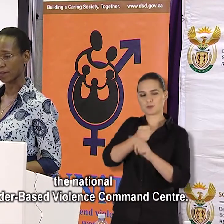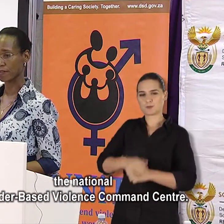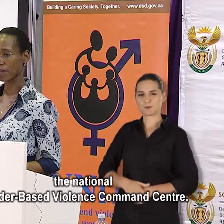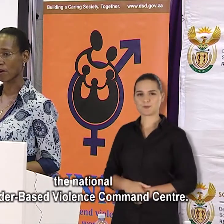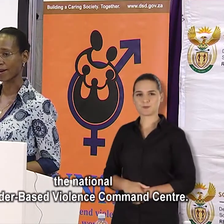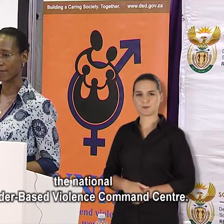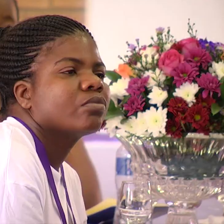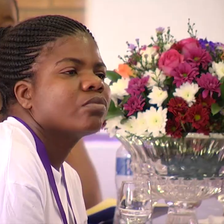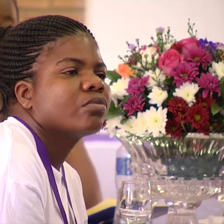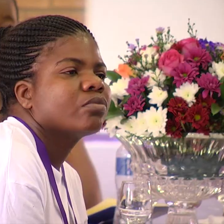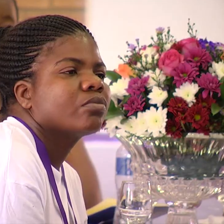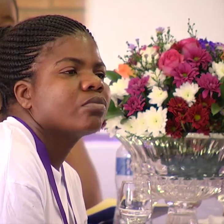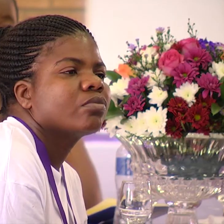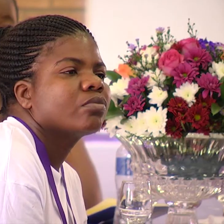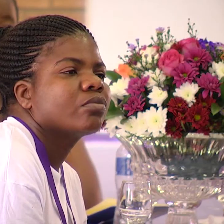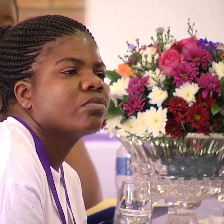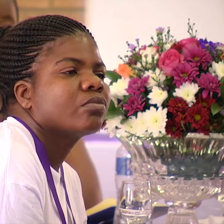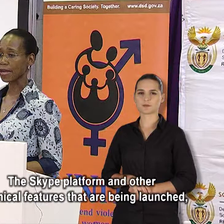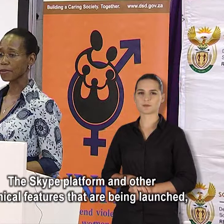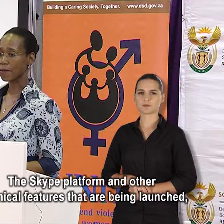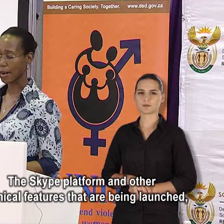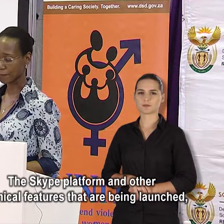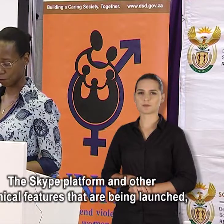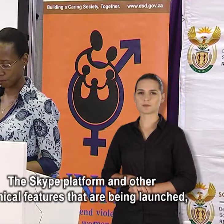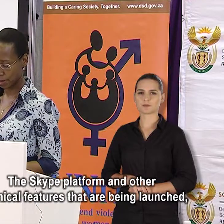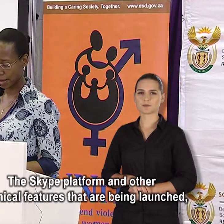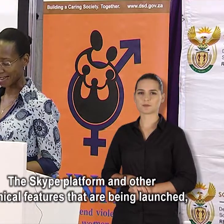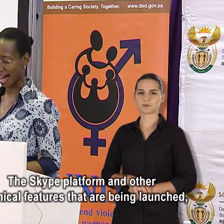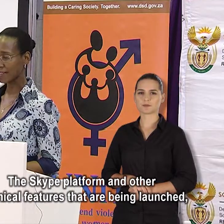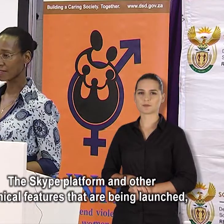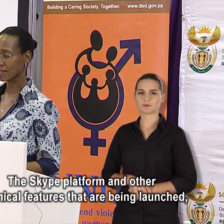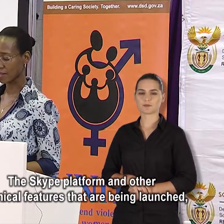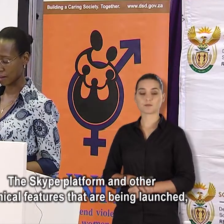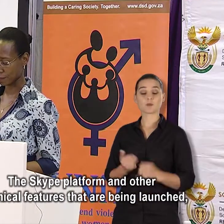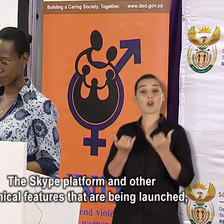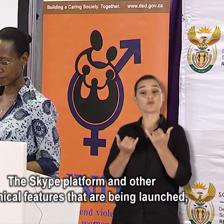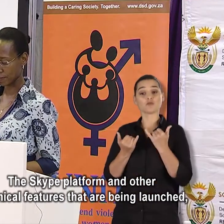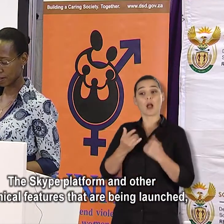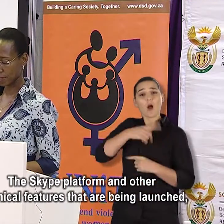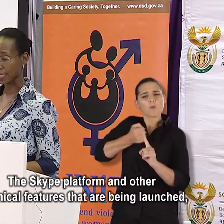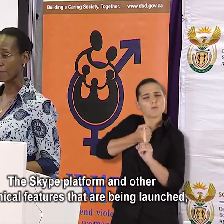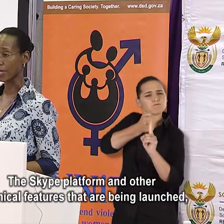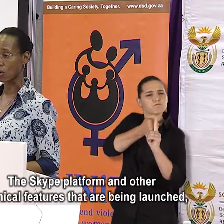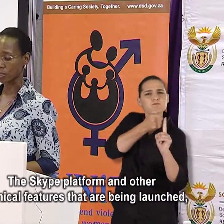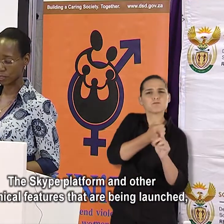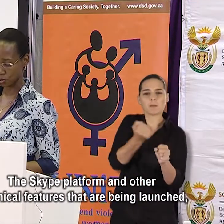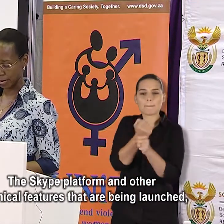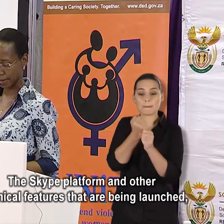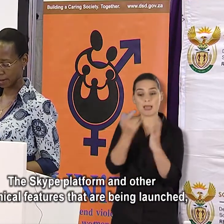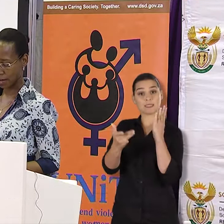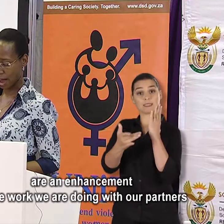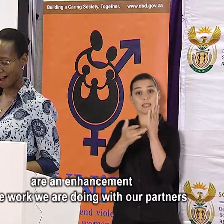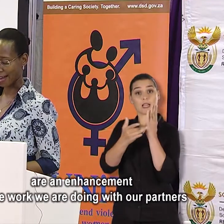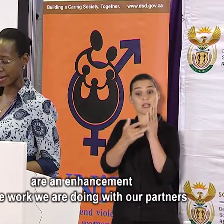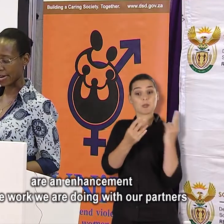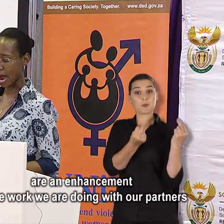Gender-Based Violence Command Center. The Skype platform and other technical features that are being launched